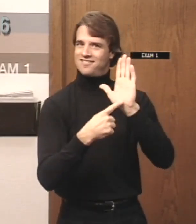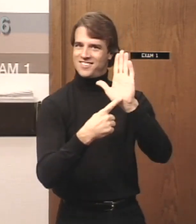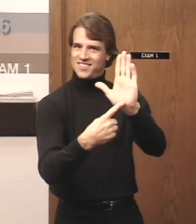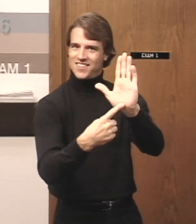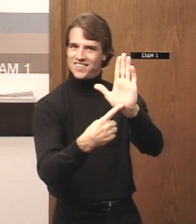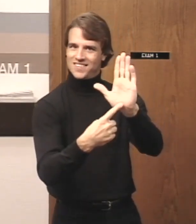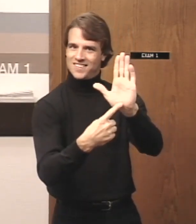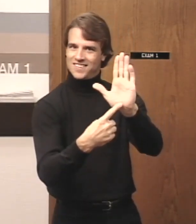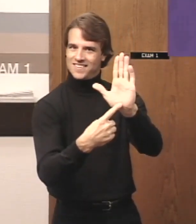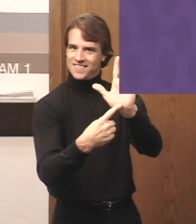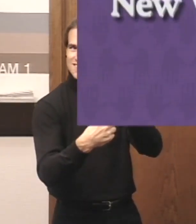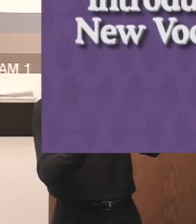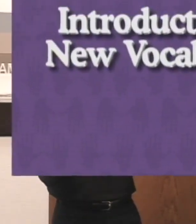now.